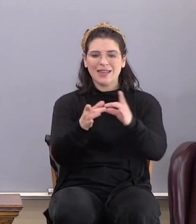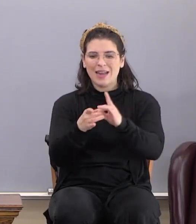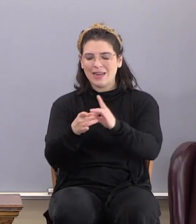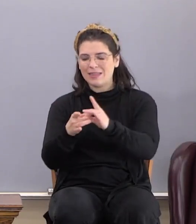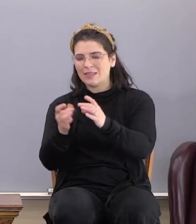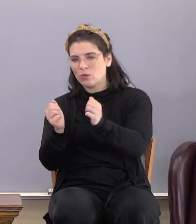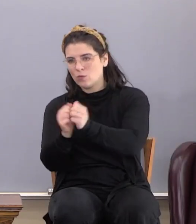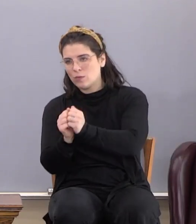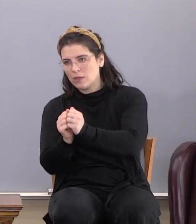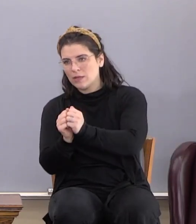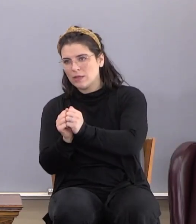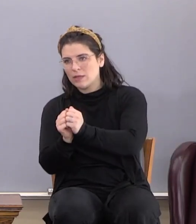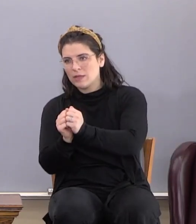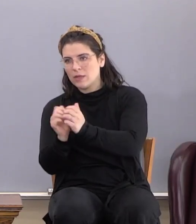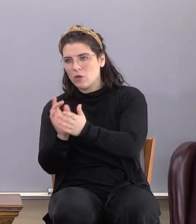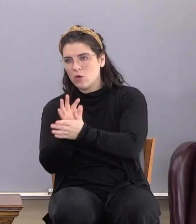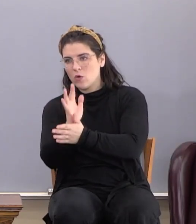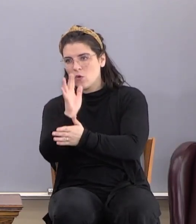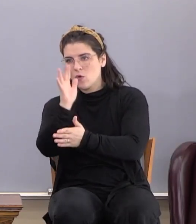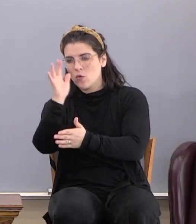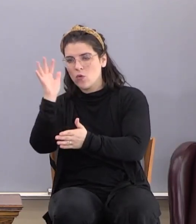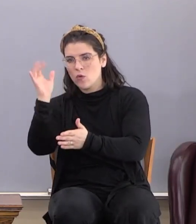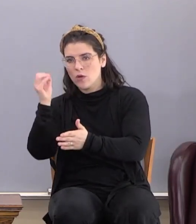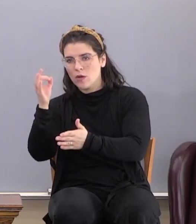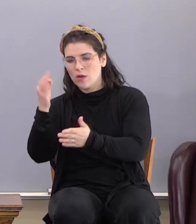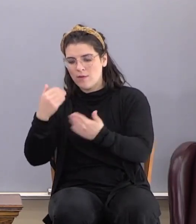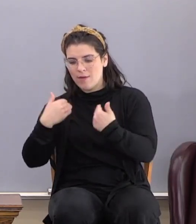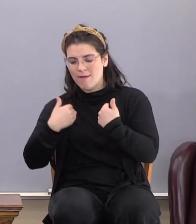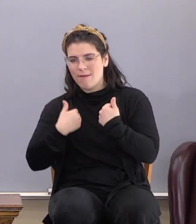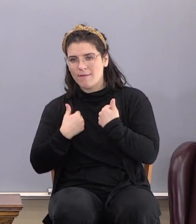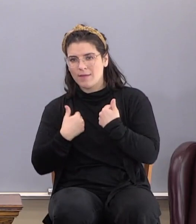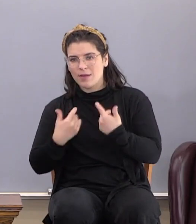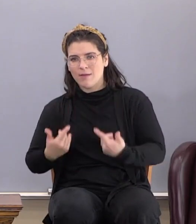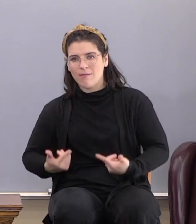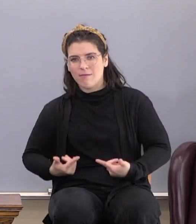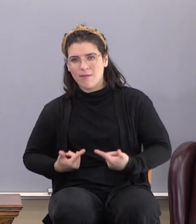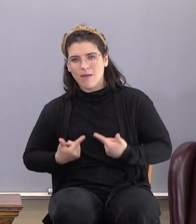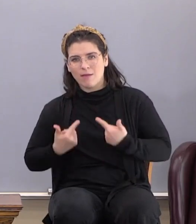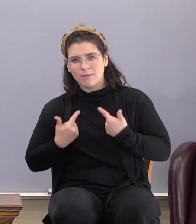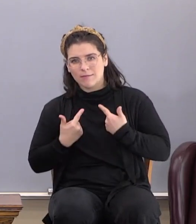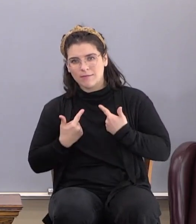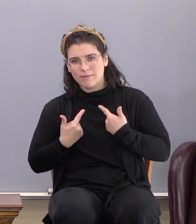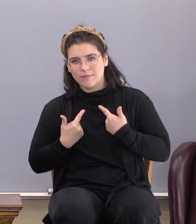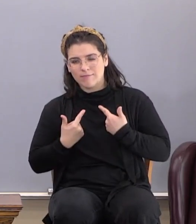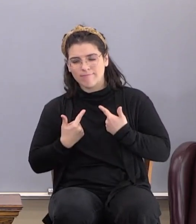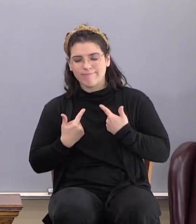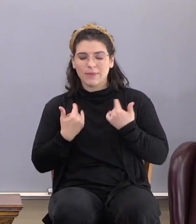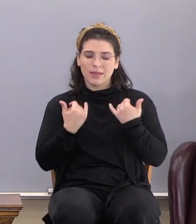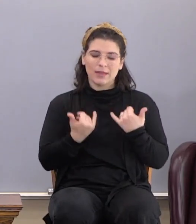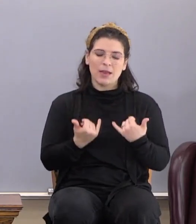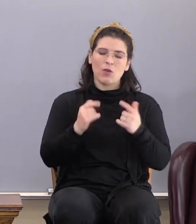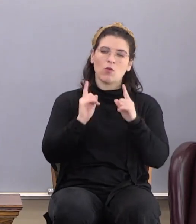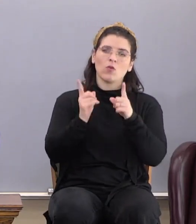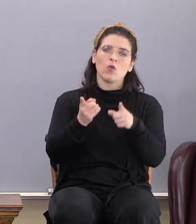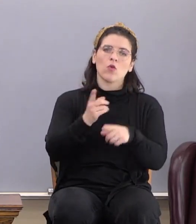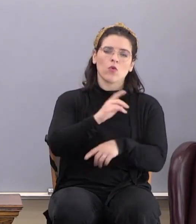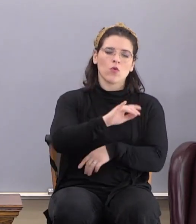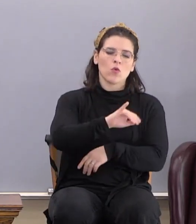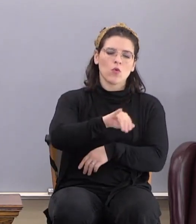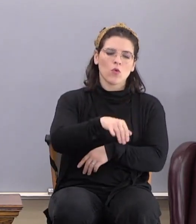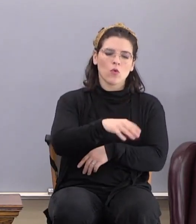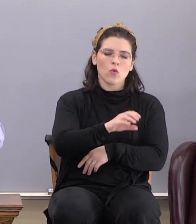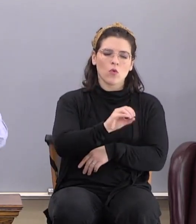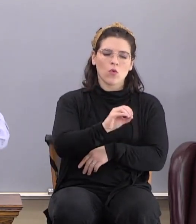the glory of having life. Now let's go over to the book of John, and we go to John